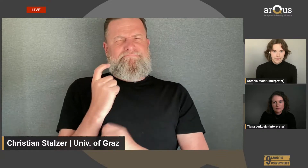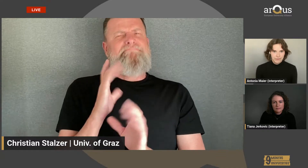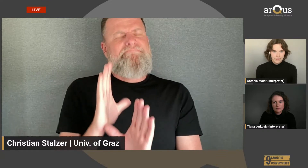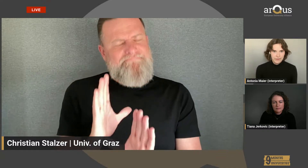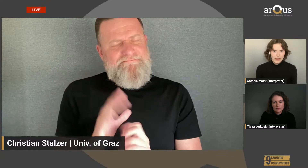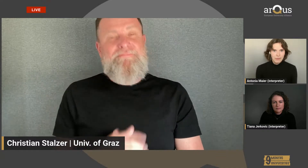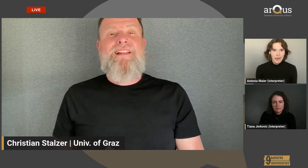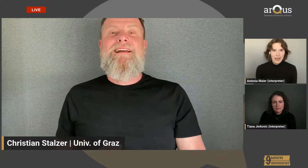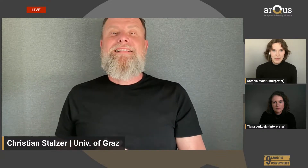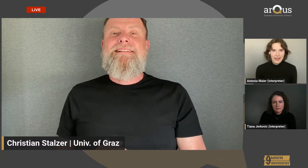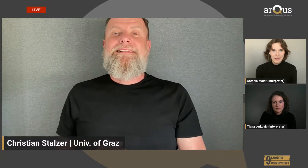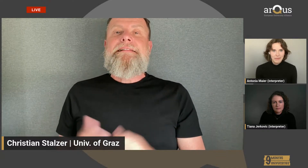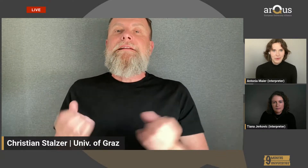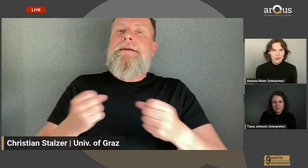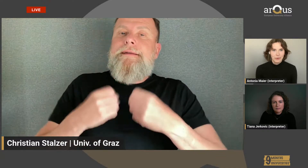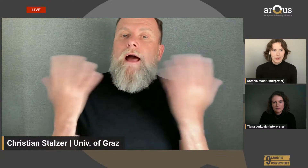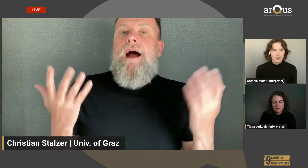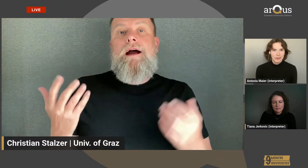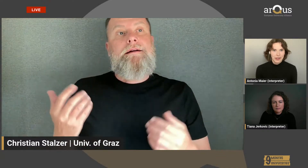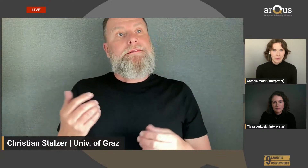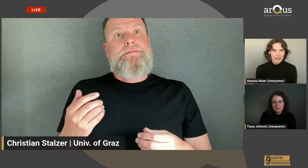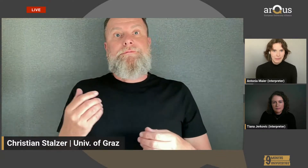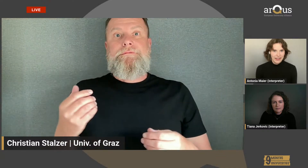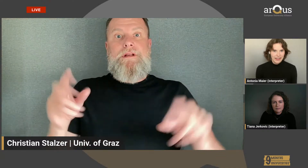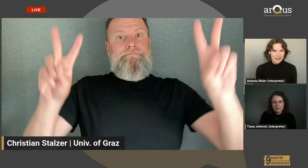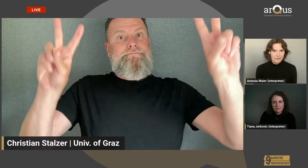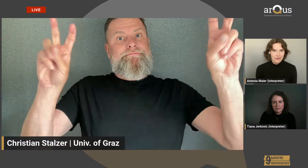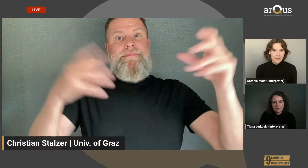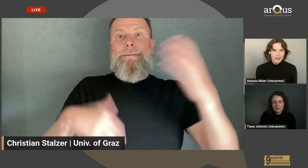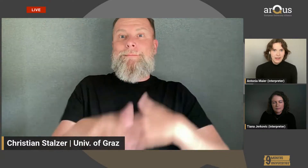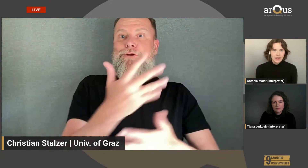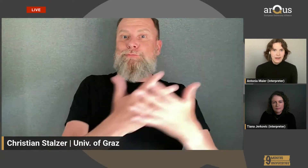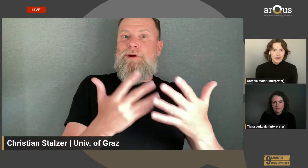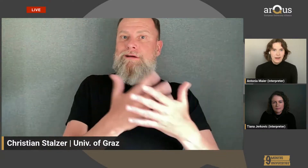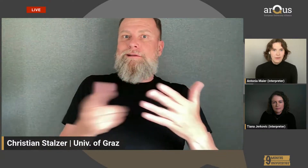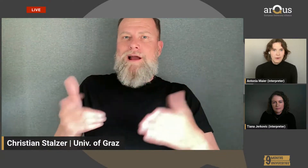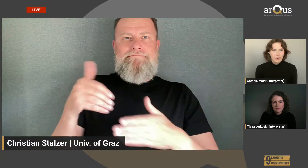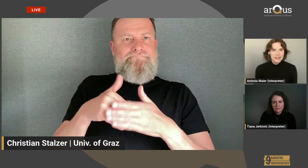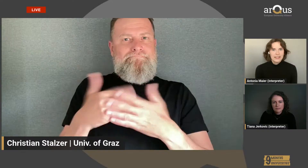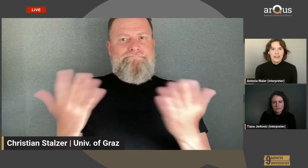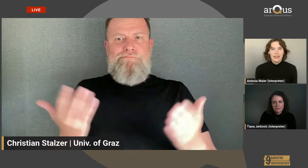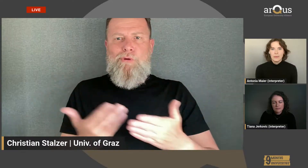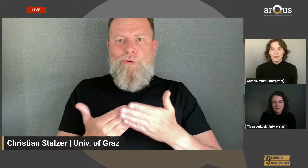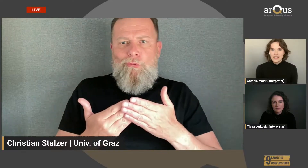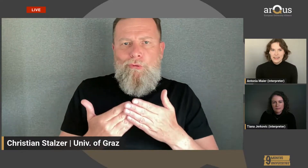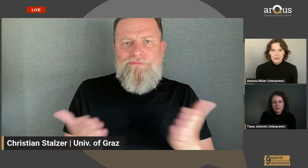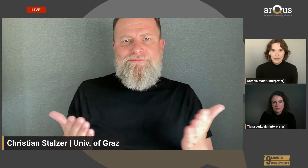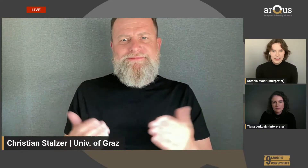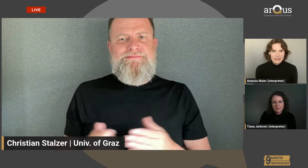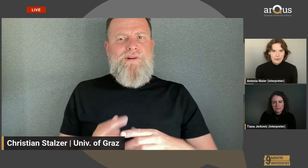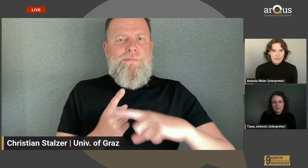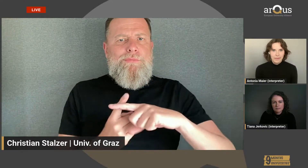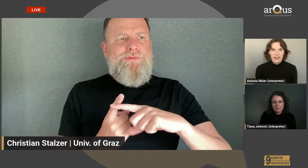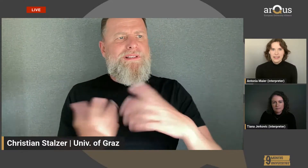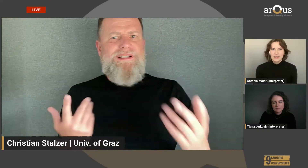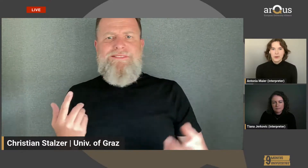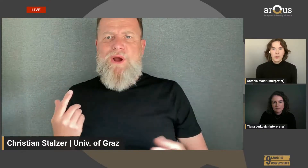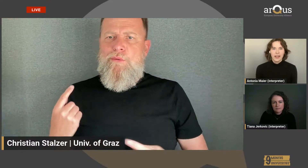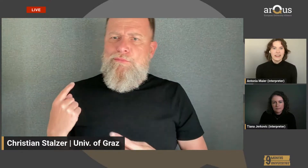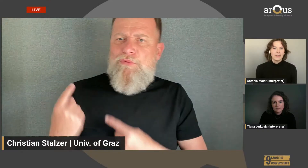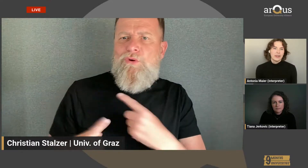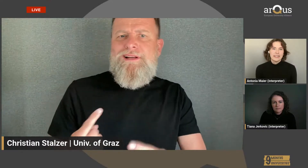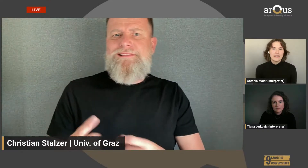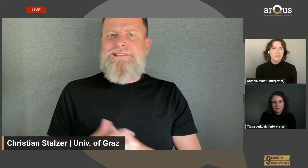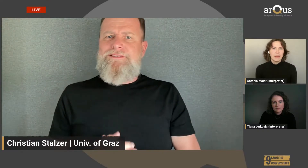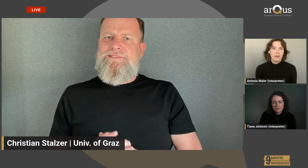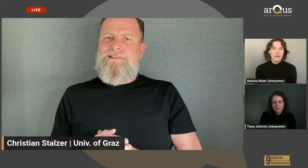neutral. Maybe you are wondering what I mean by that. Of course, multilingualism is